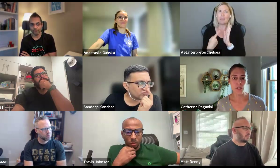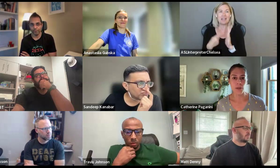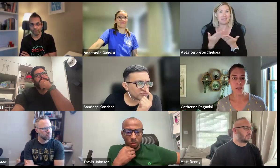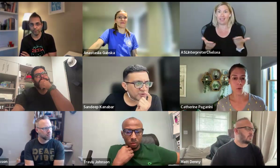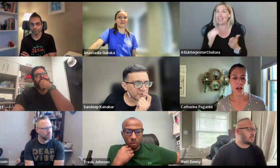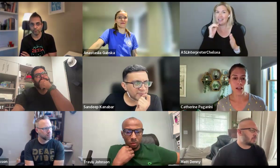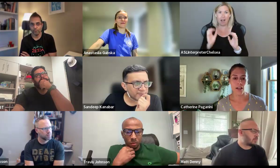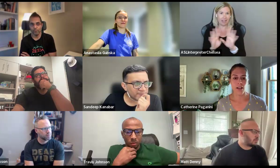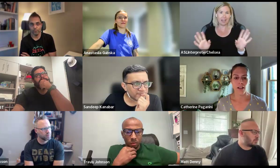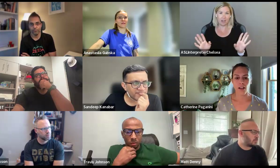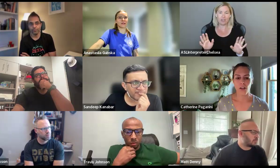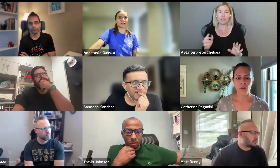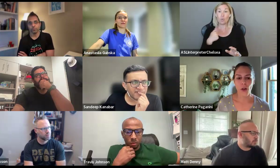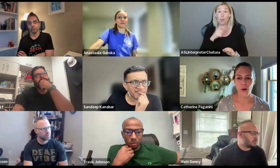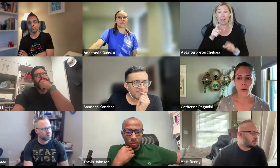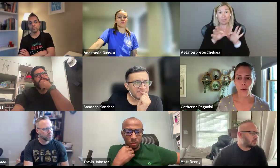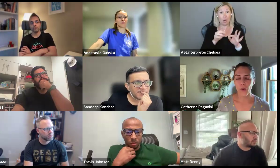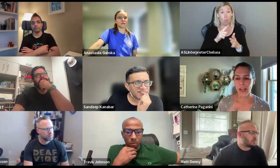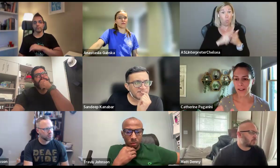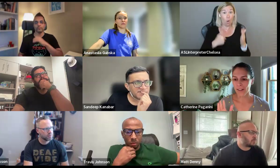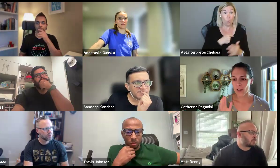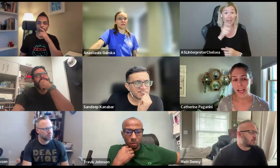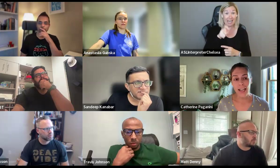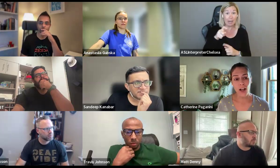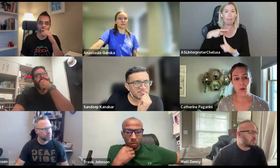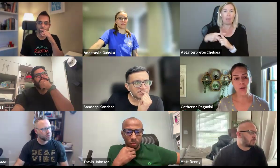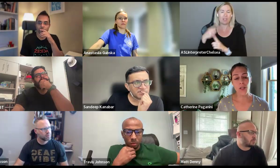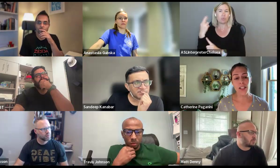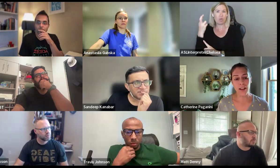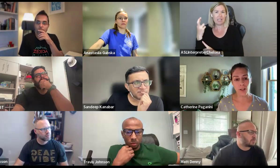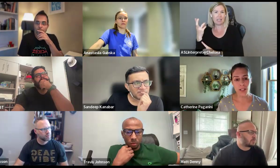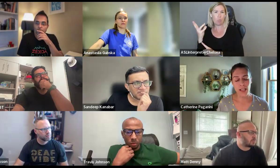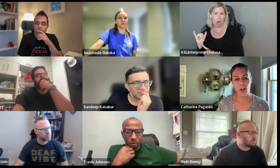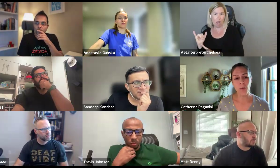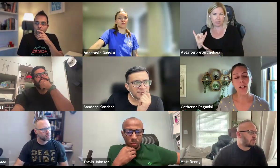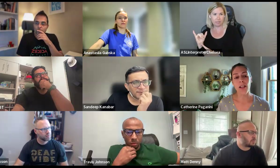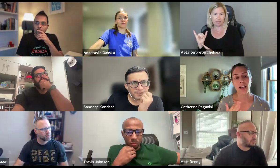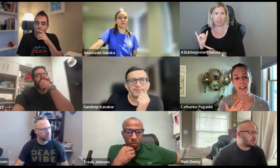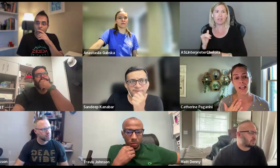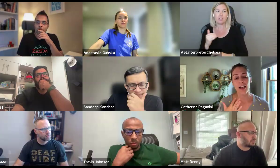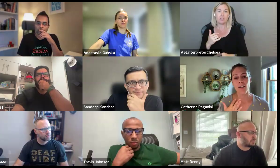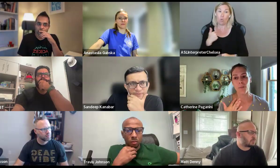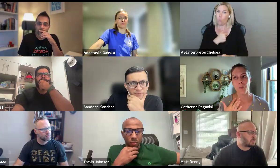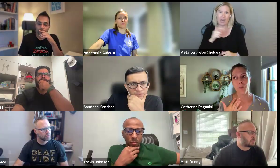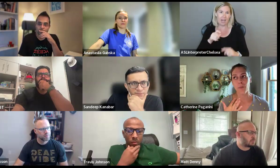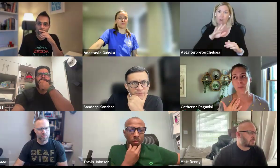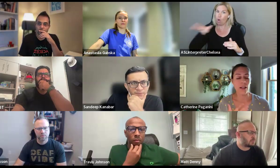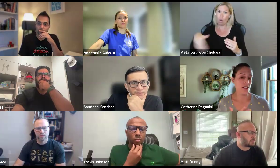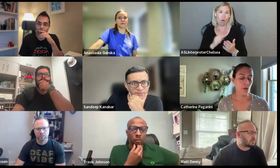to explain the why. So yeah, check it out. We need everyone's help. And I think, yeah, because I